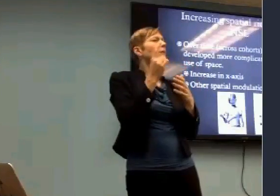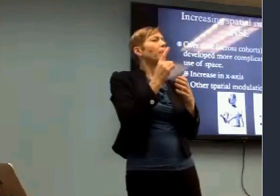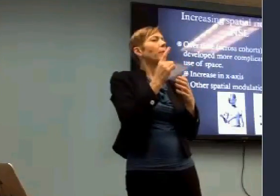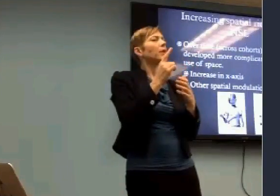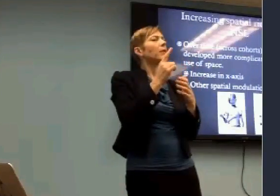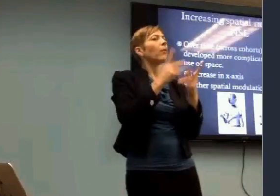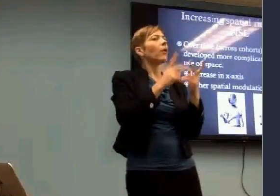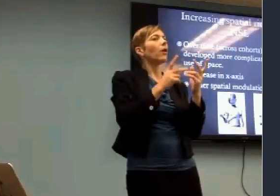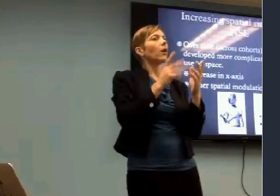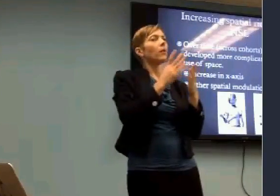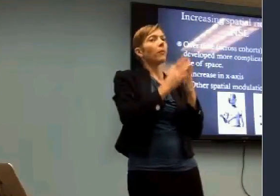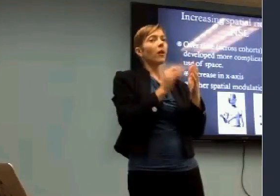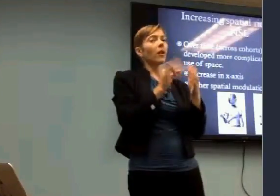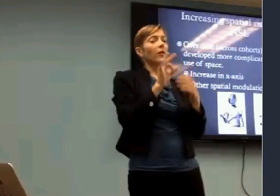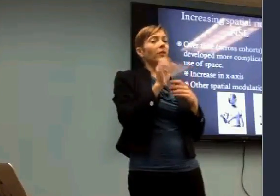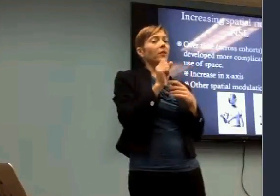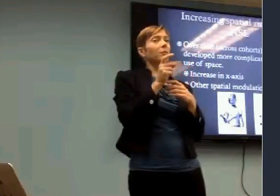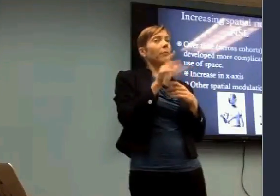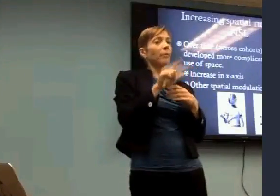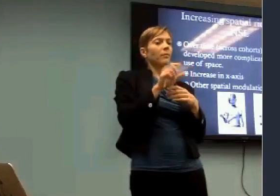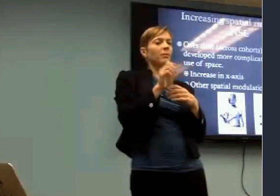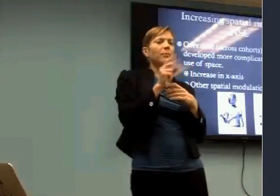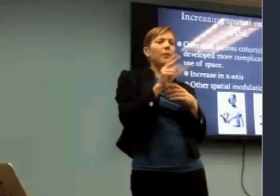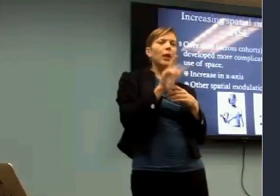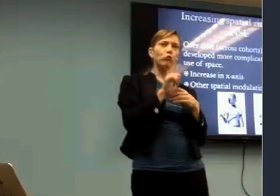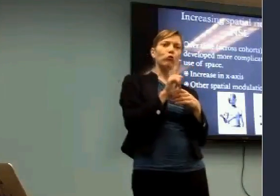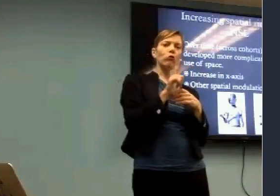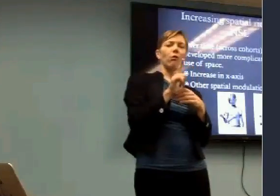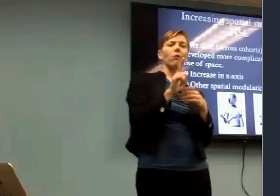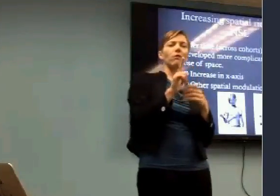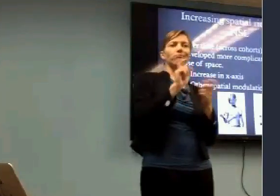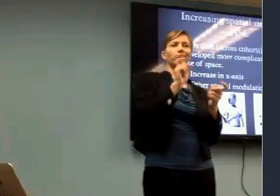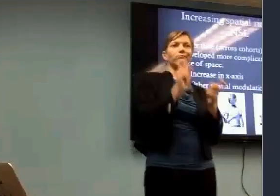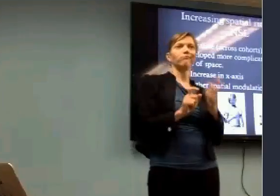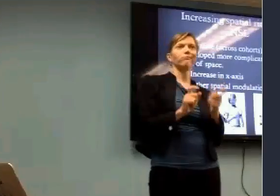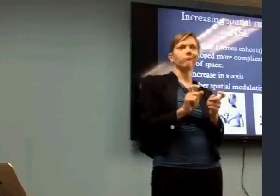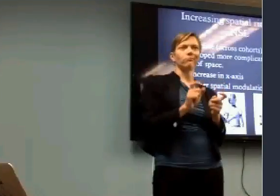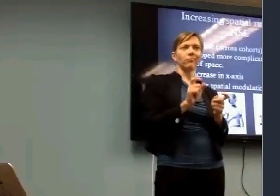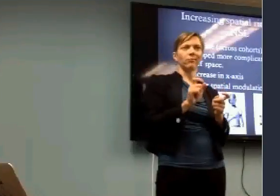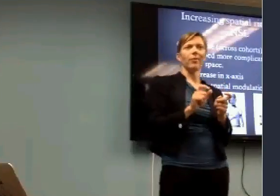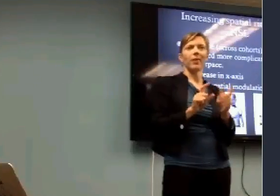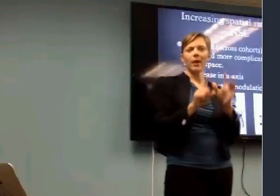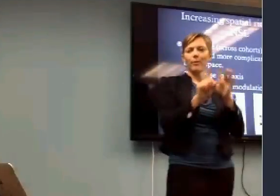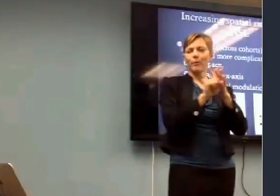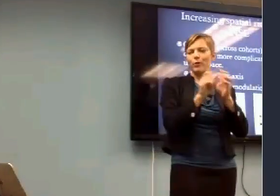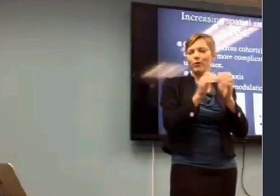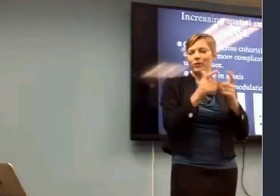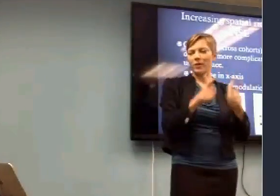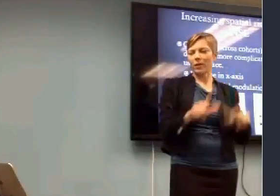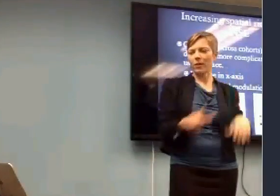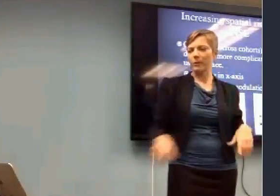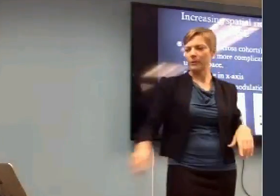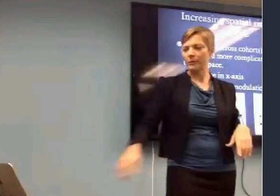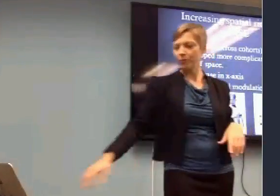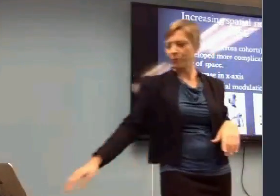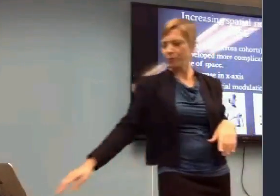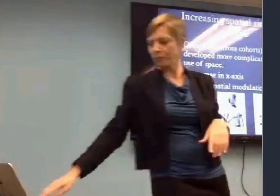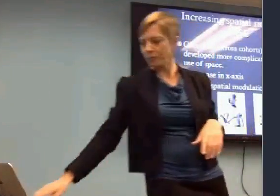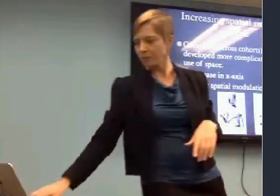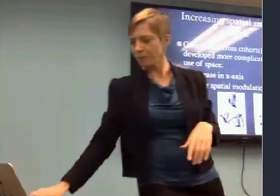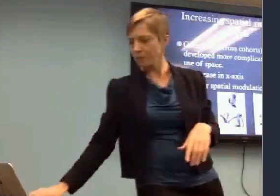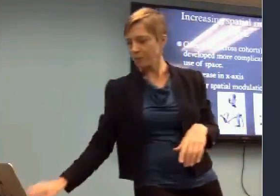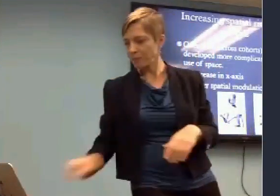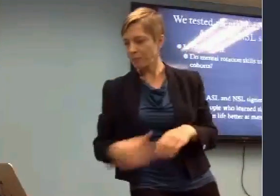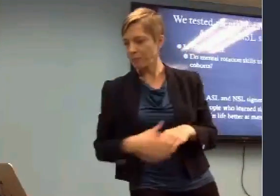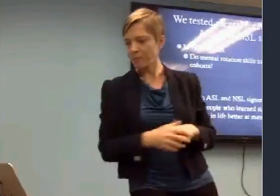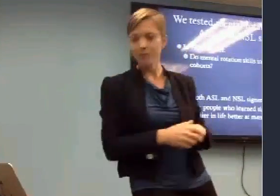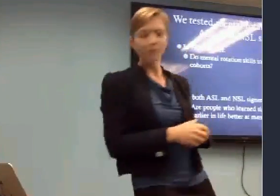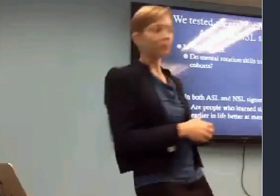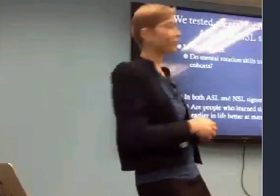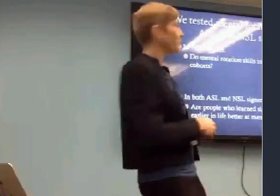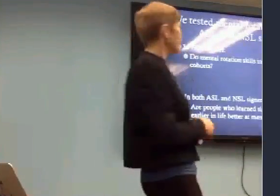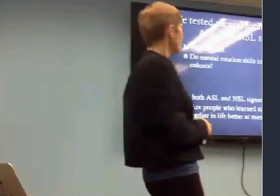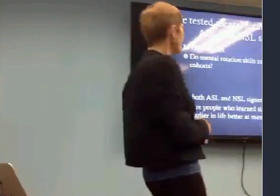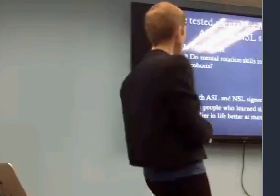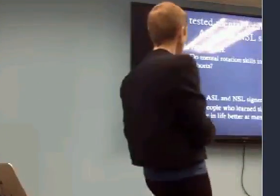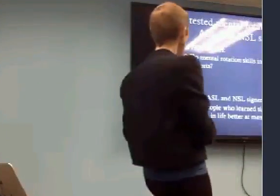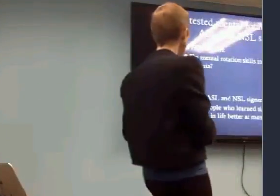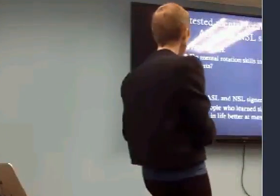z versus x-axis changes systematically with the development of language. And this is one change that we've seen in the